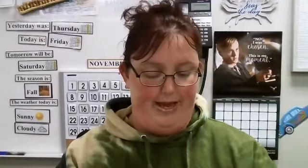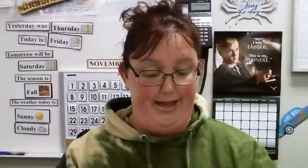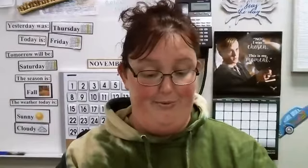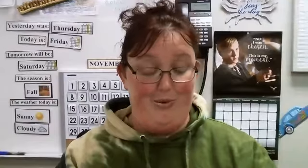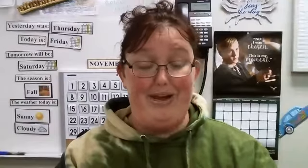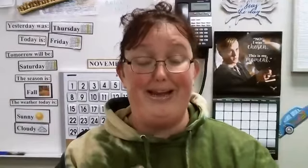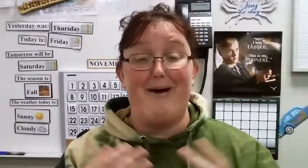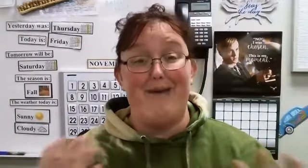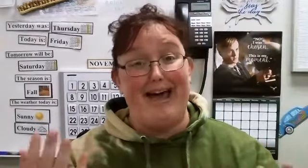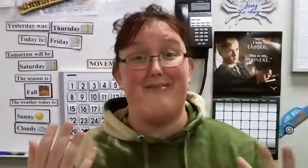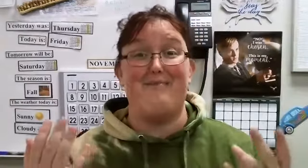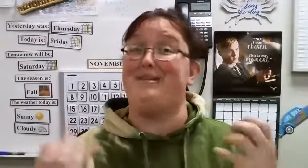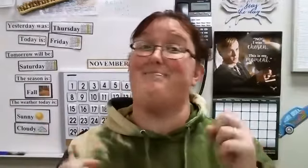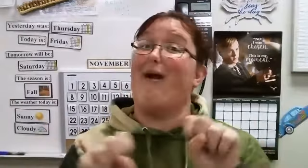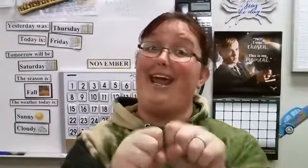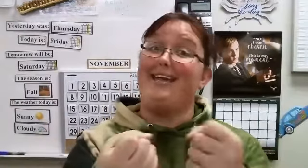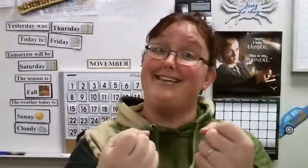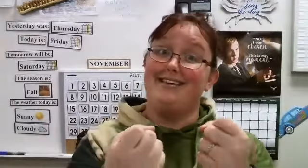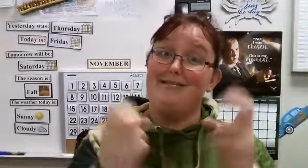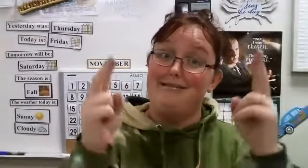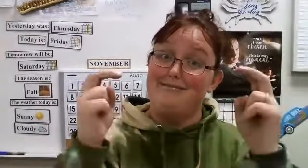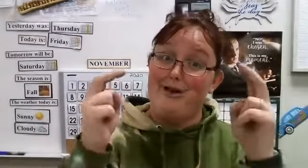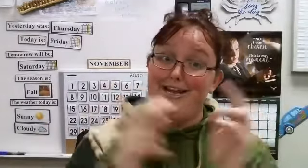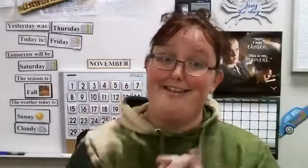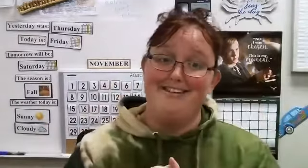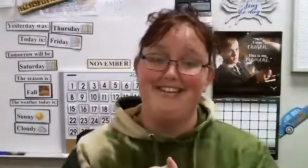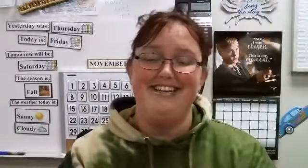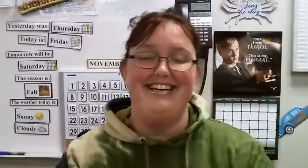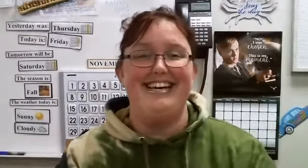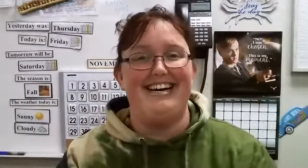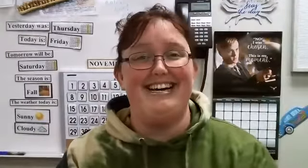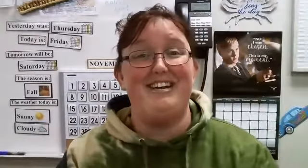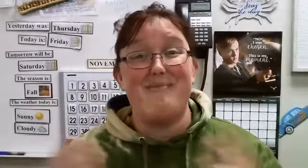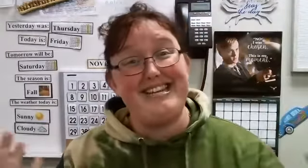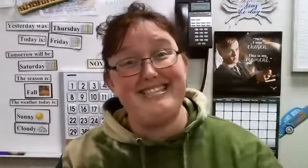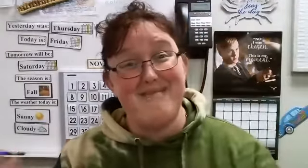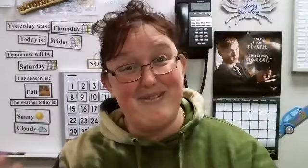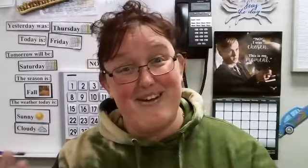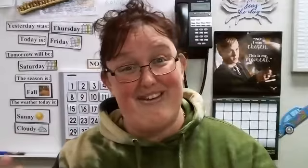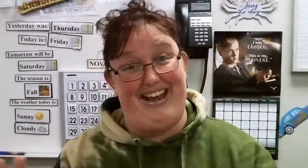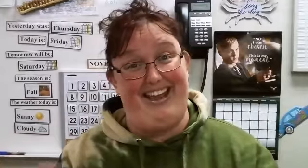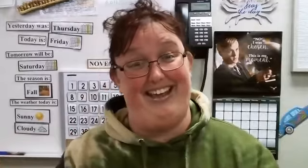And that when we come back from this break, it'll be December already.